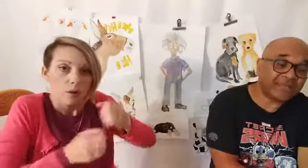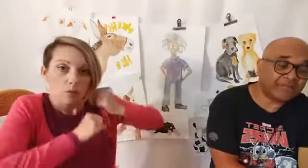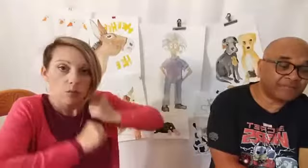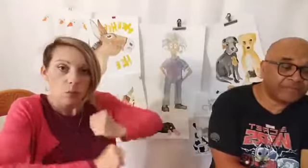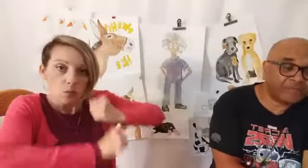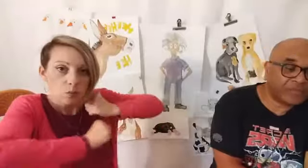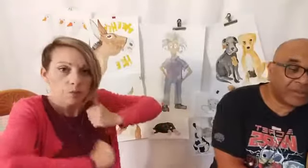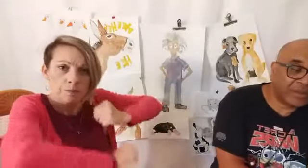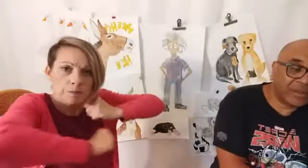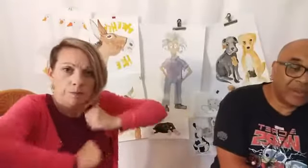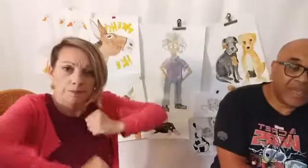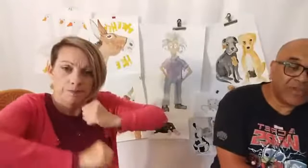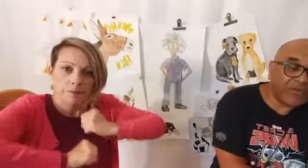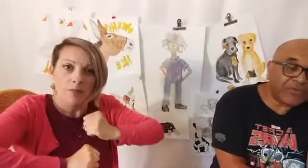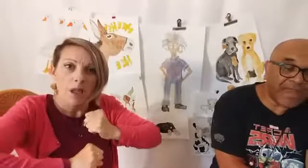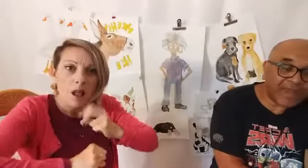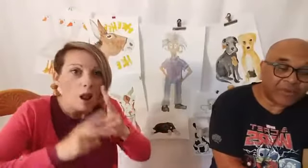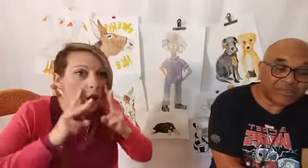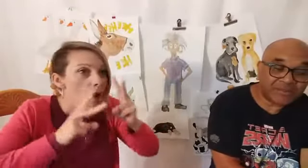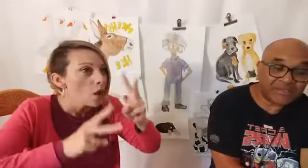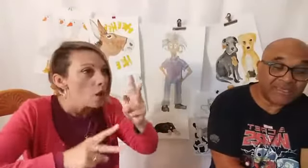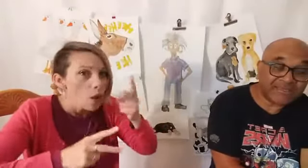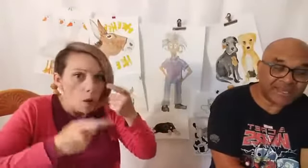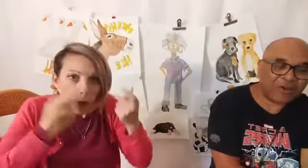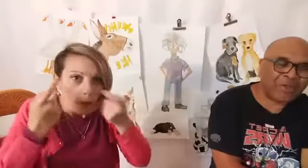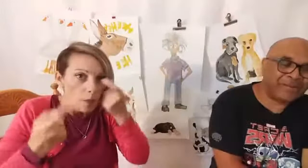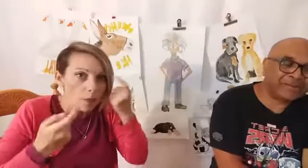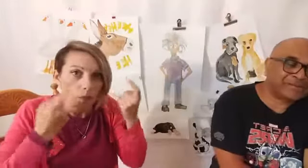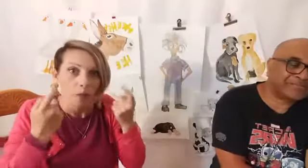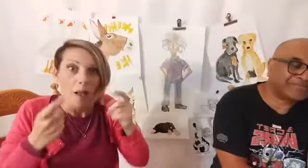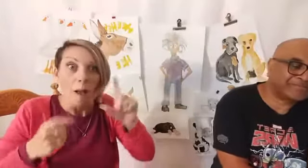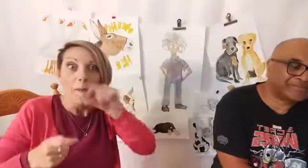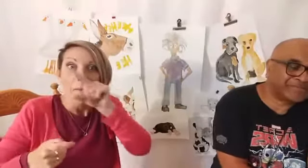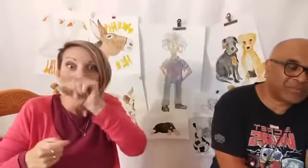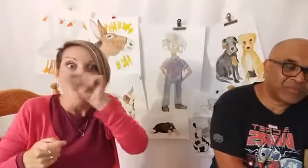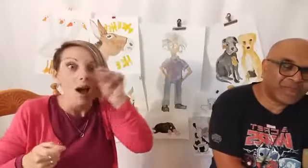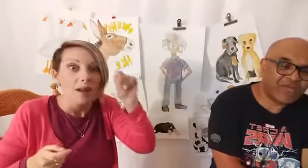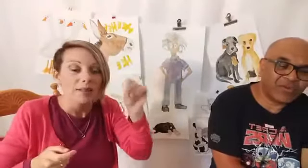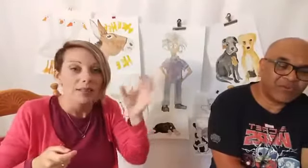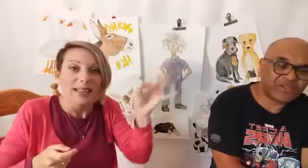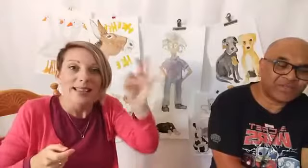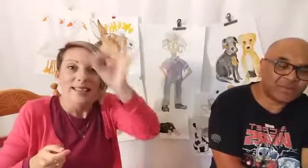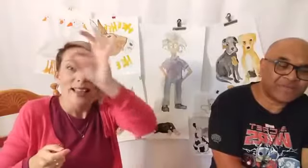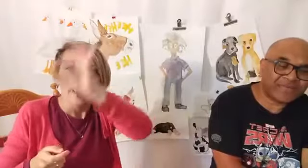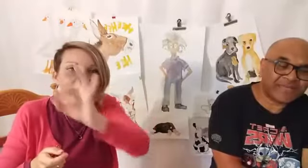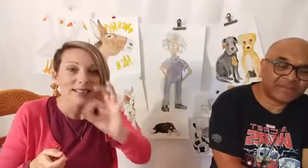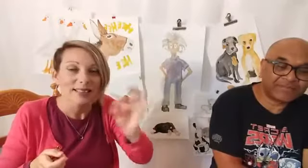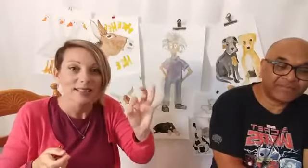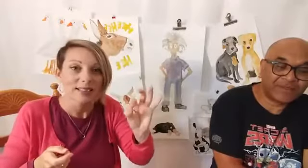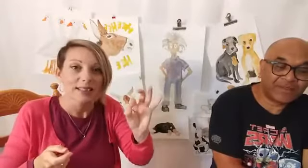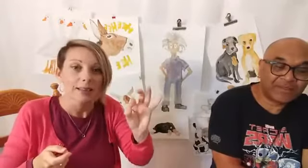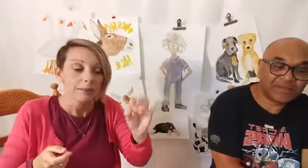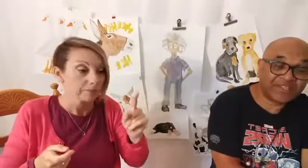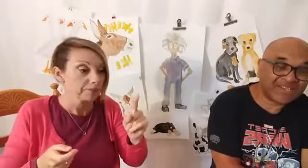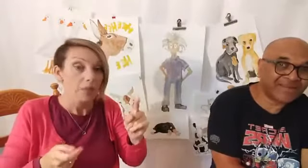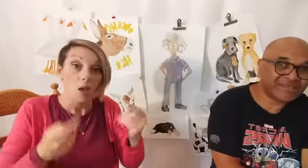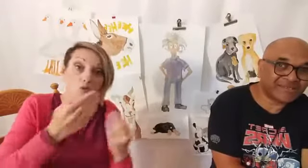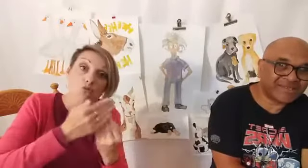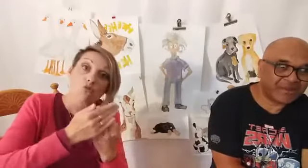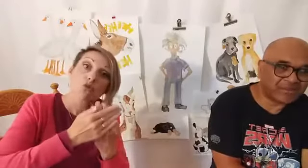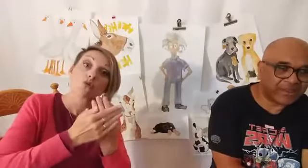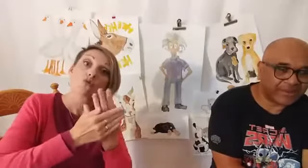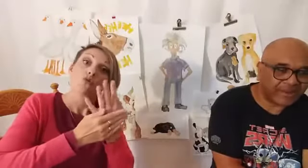it. He grew flowers, the insect liked those. He grew vegetables for dinner. The slugs